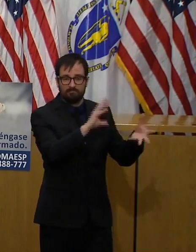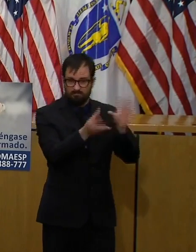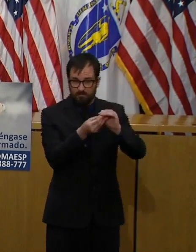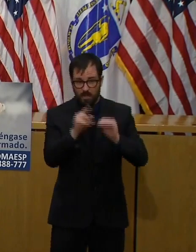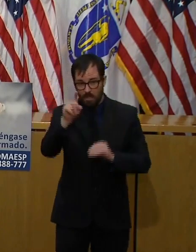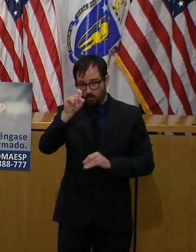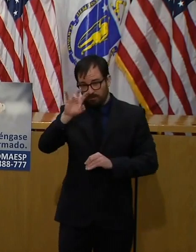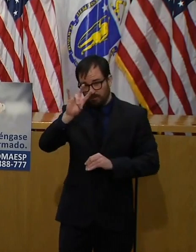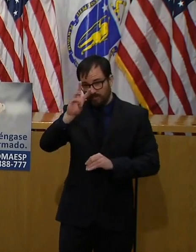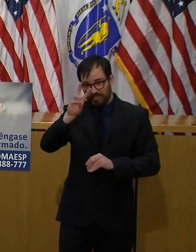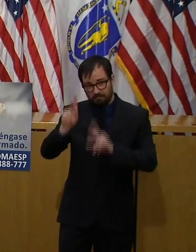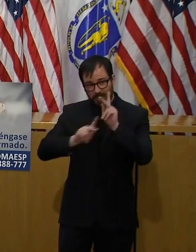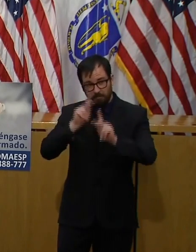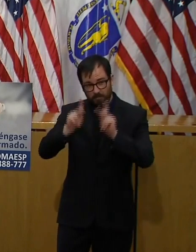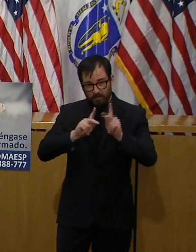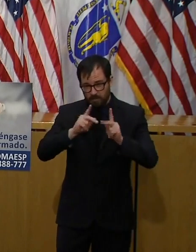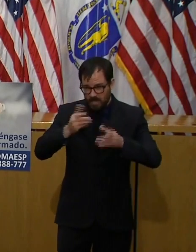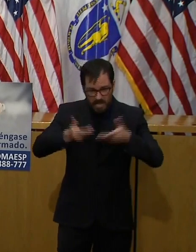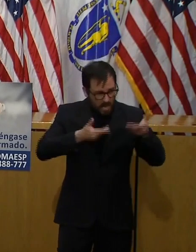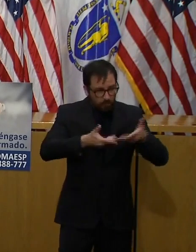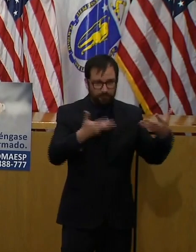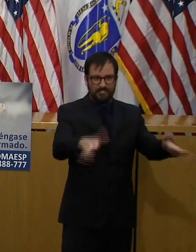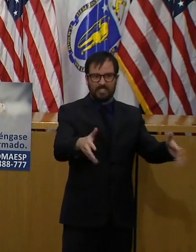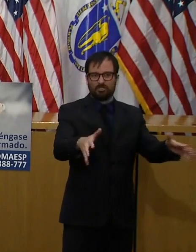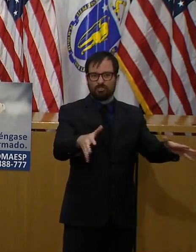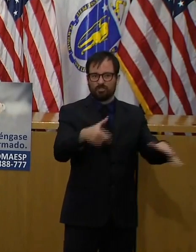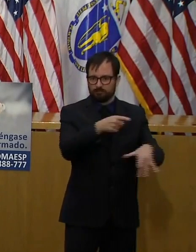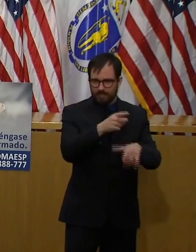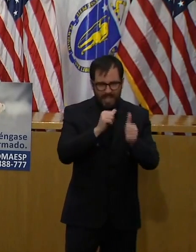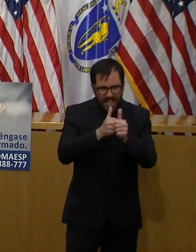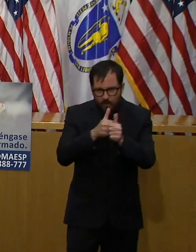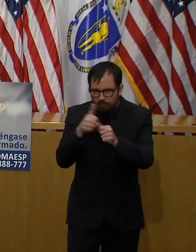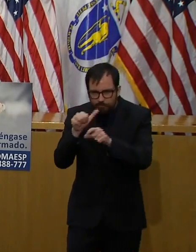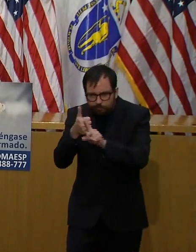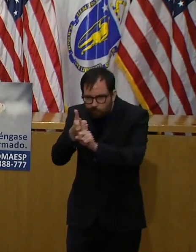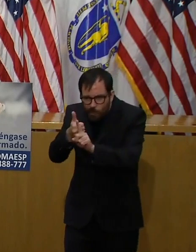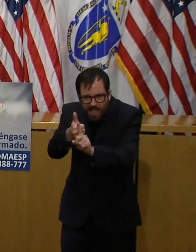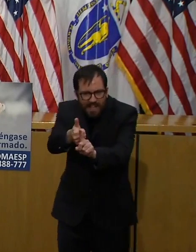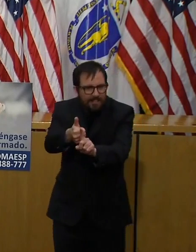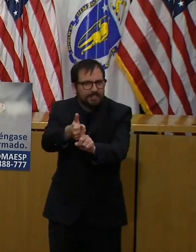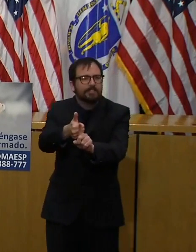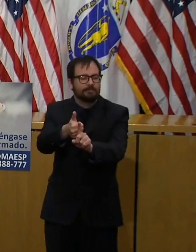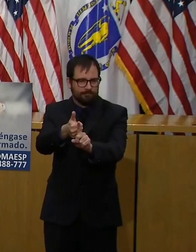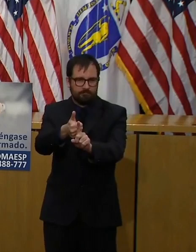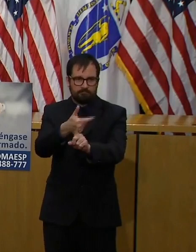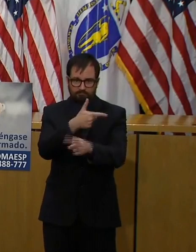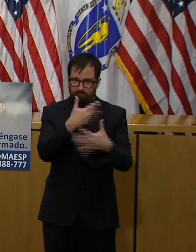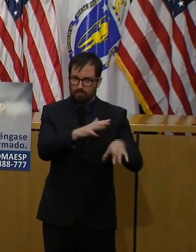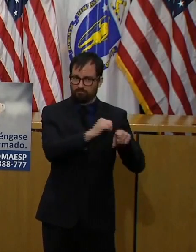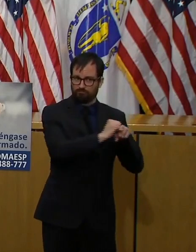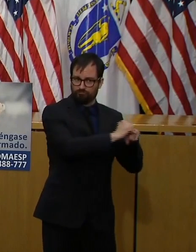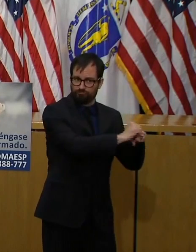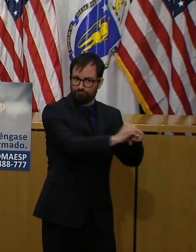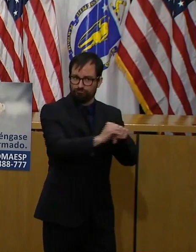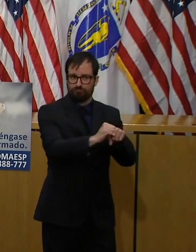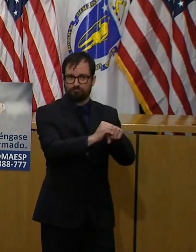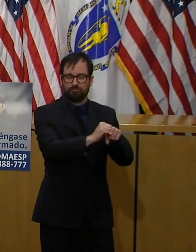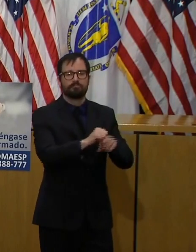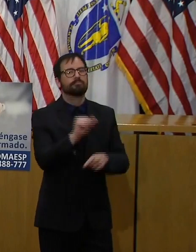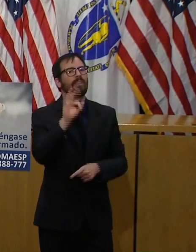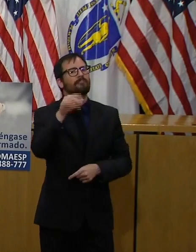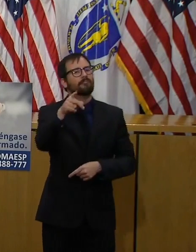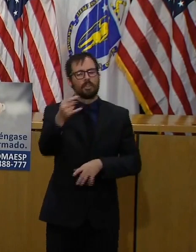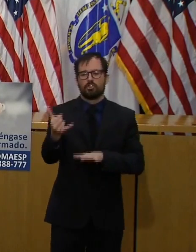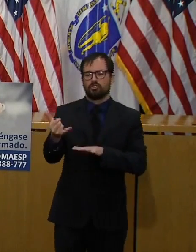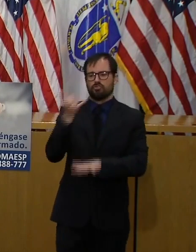and onboarded in the coming weeks. If you happen to receive a phone call from the Contact Tracing Collaborative,